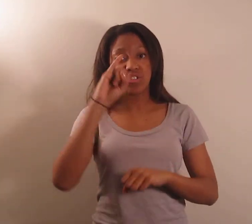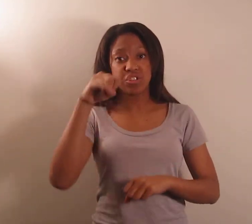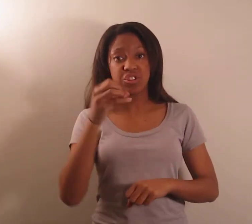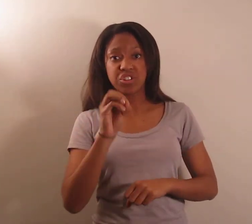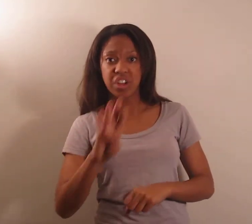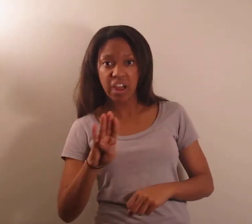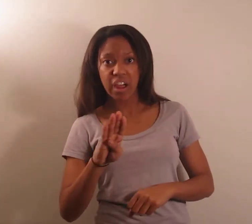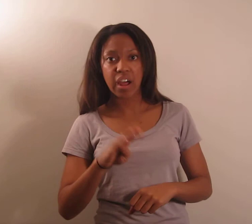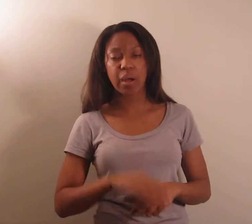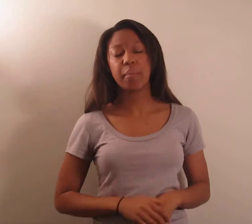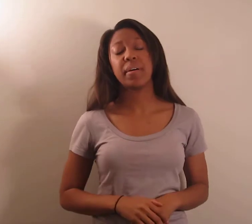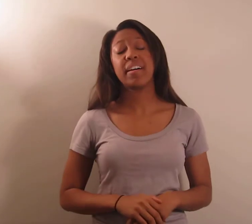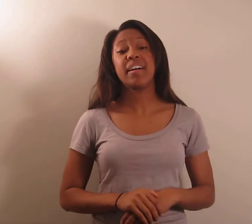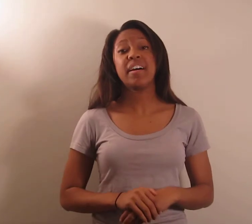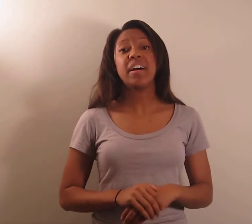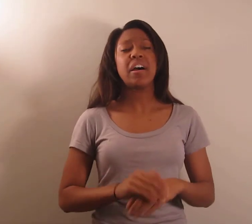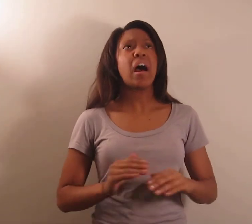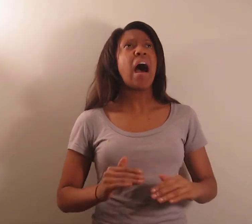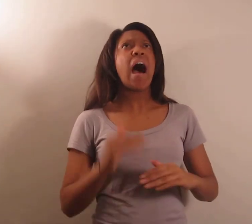High ceilings, big windows,